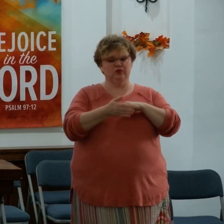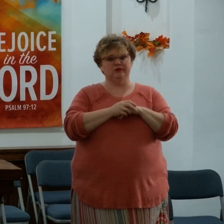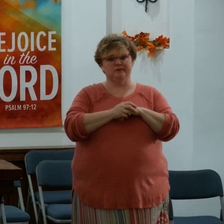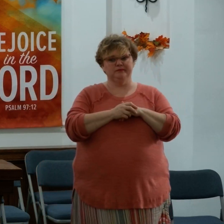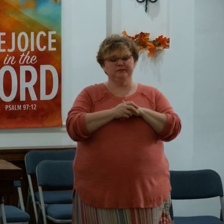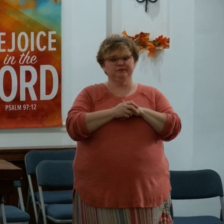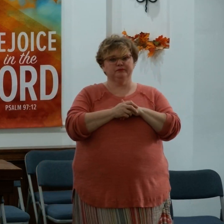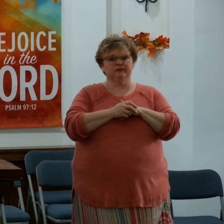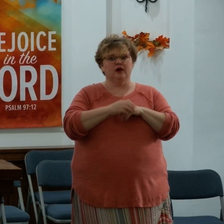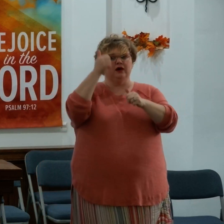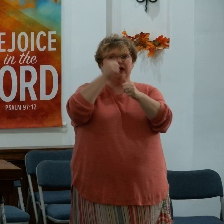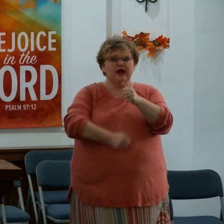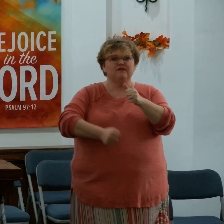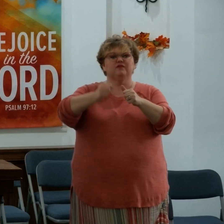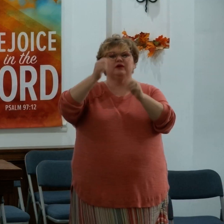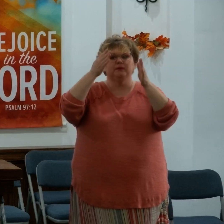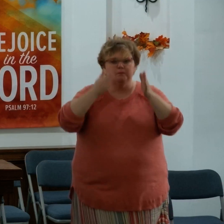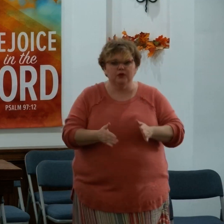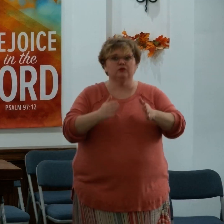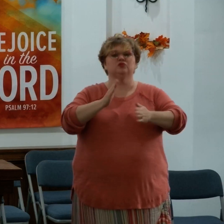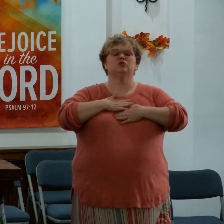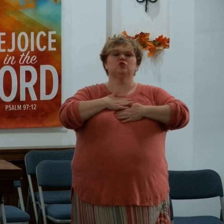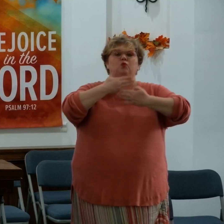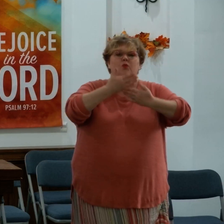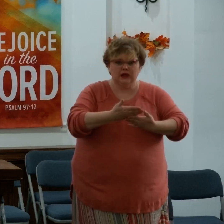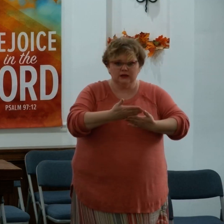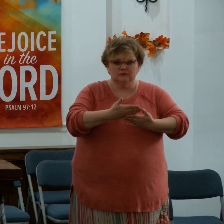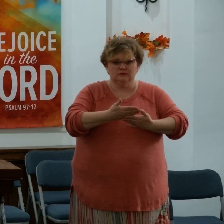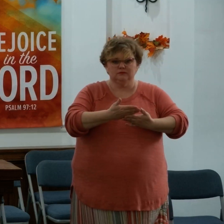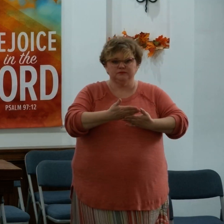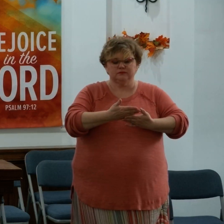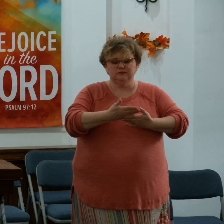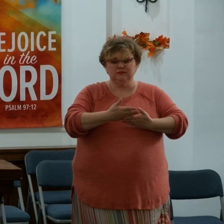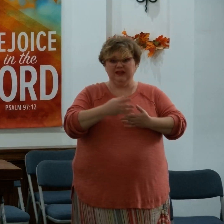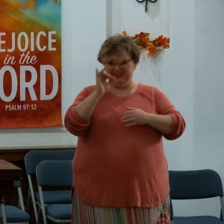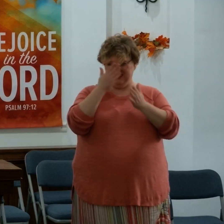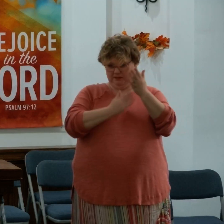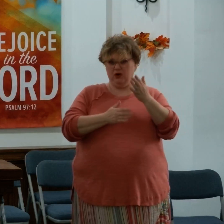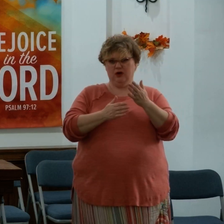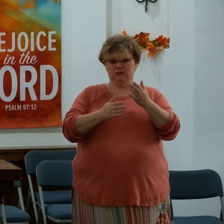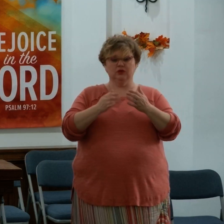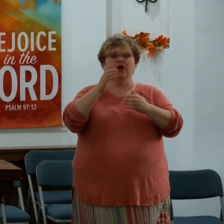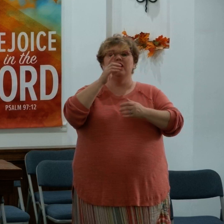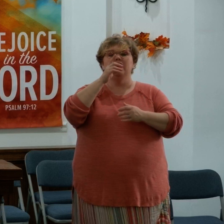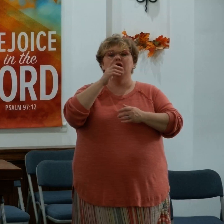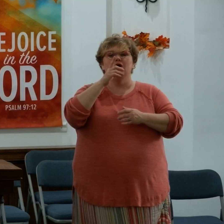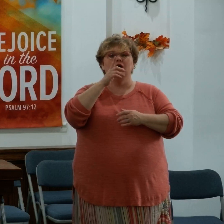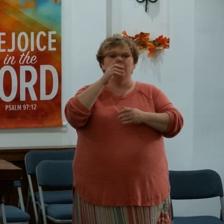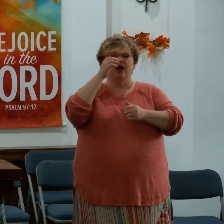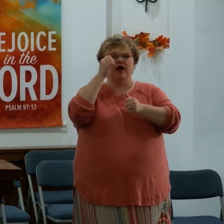mine. Everyone who is willing, that's the part you want to underline. Everyone who